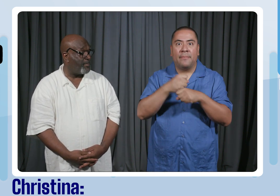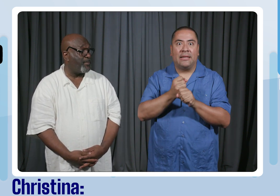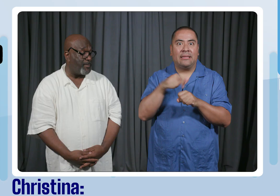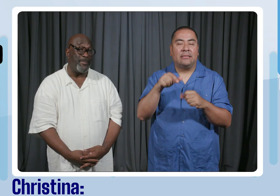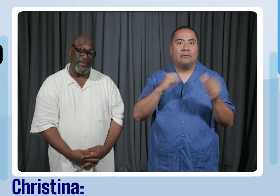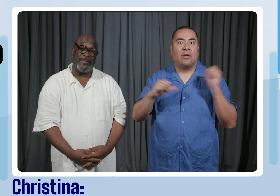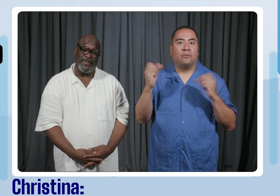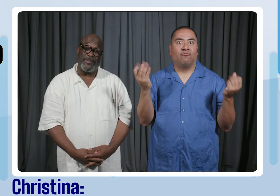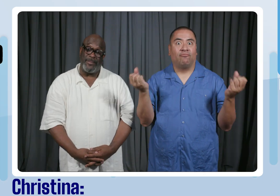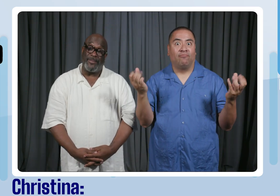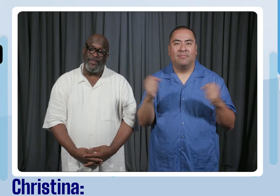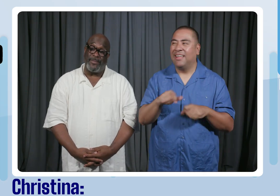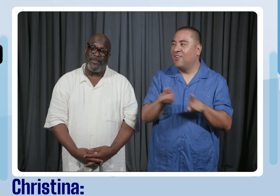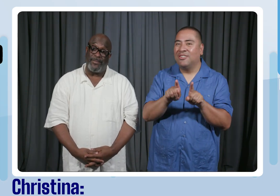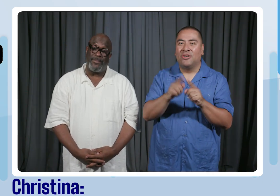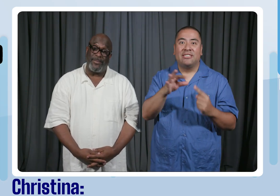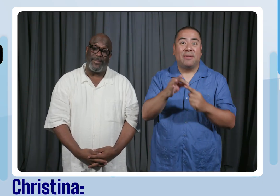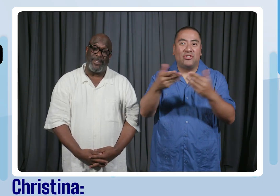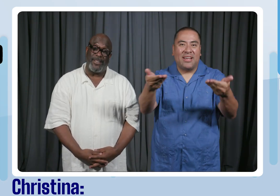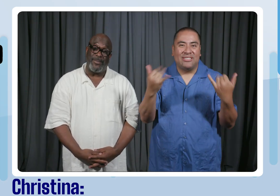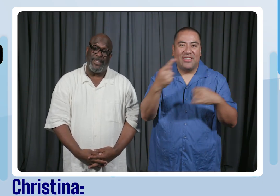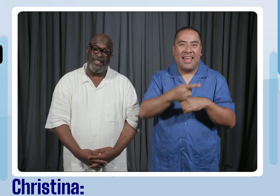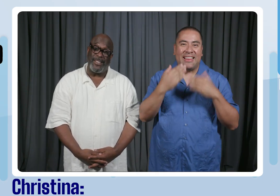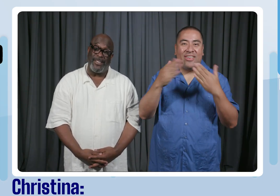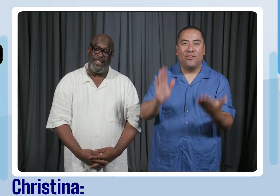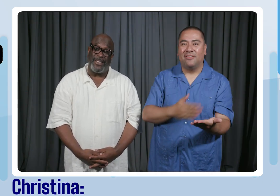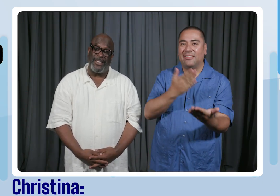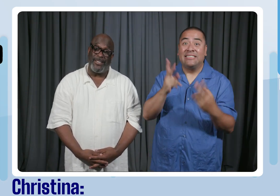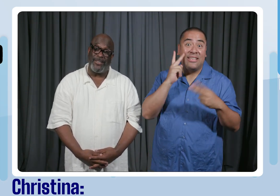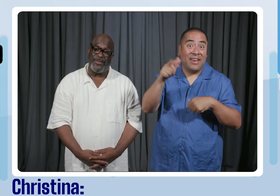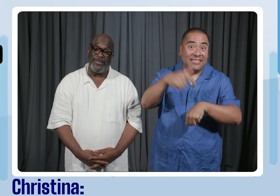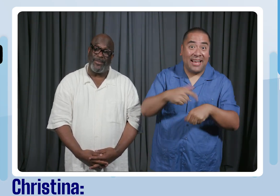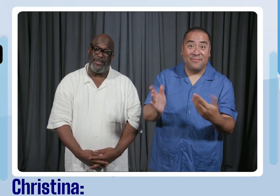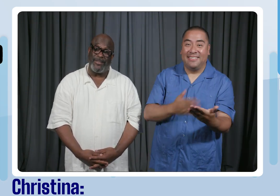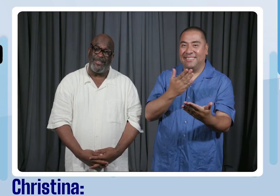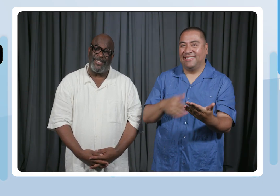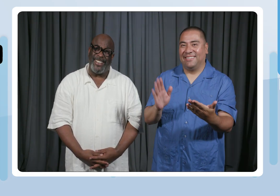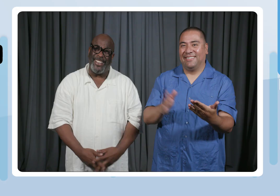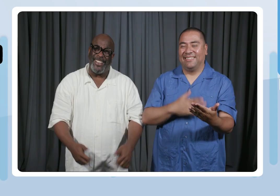our podcast accessible, and our special guest today. See you next time.